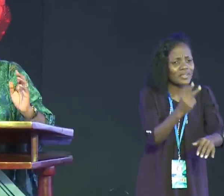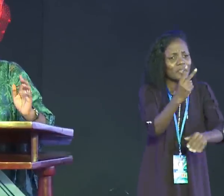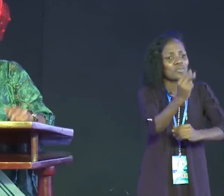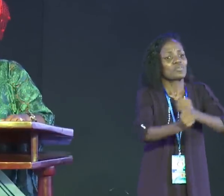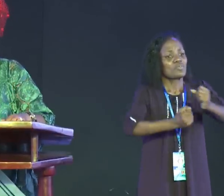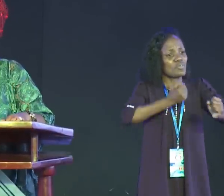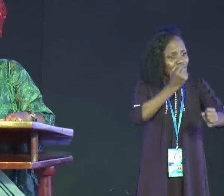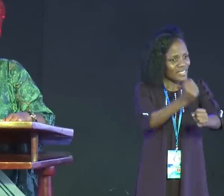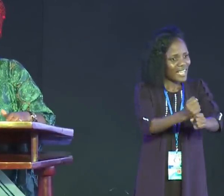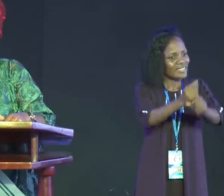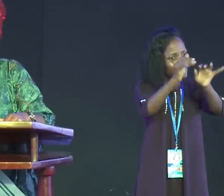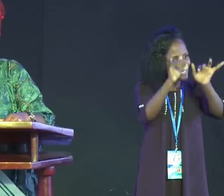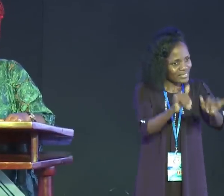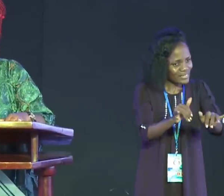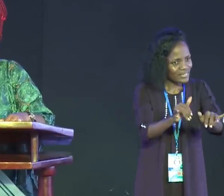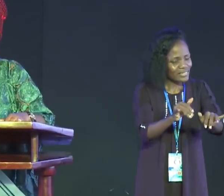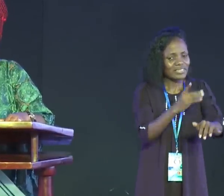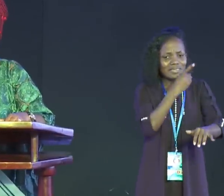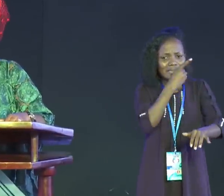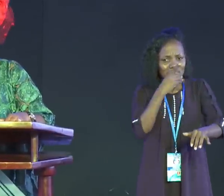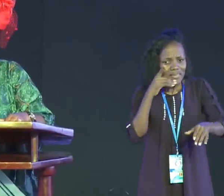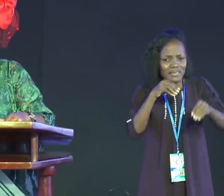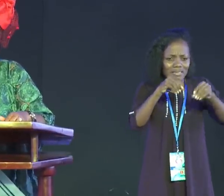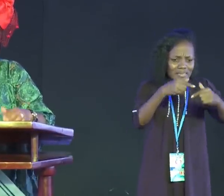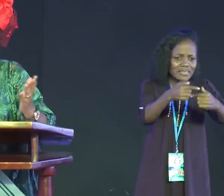1 year, 2 years.